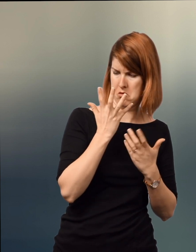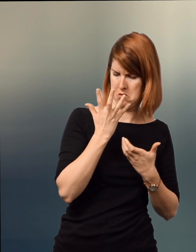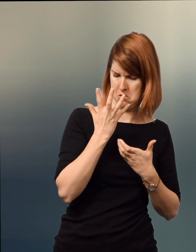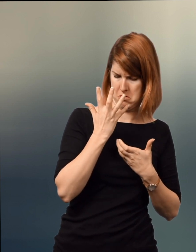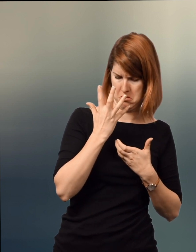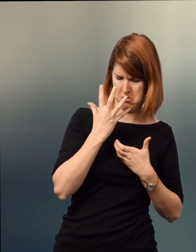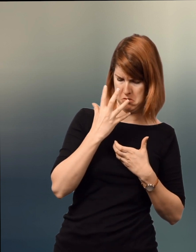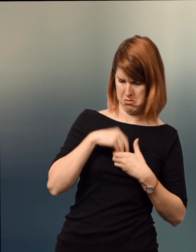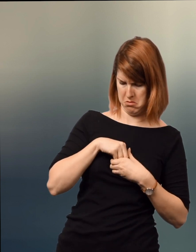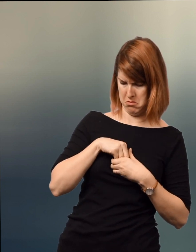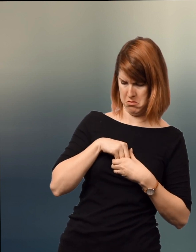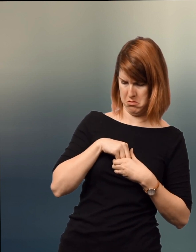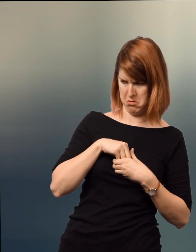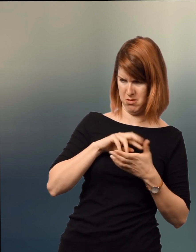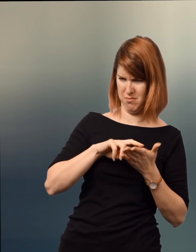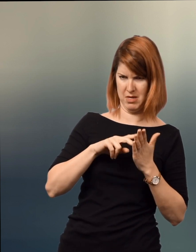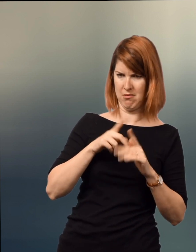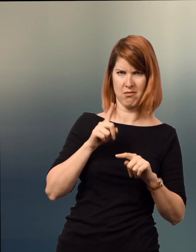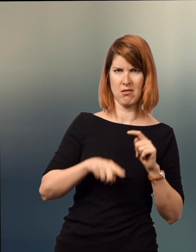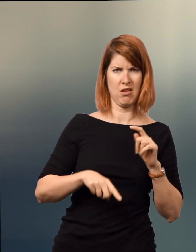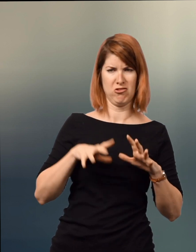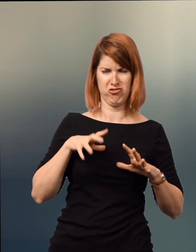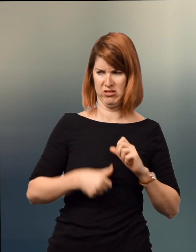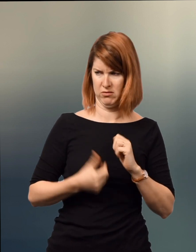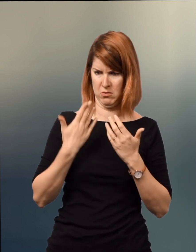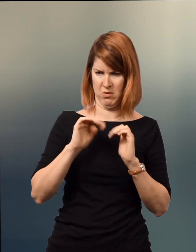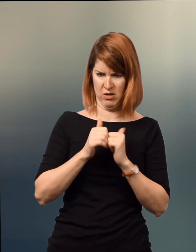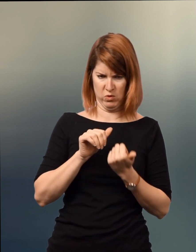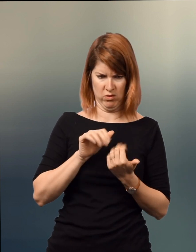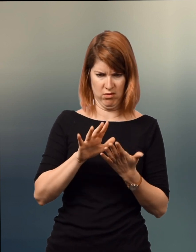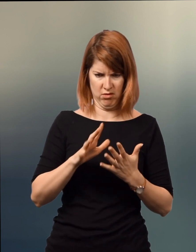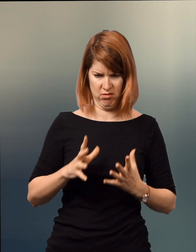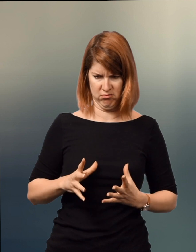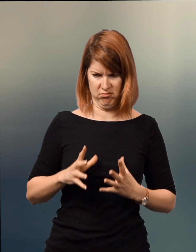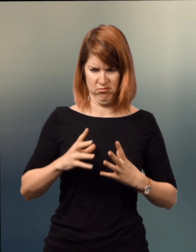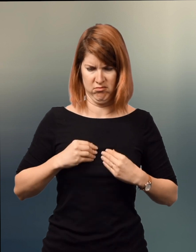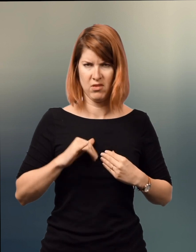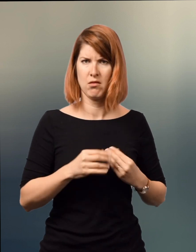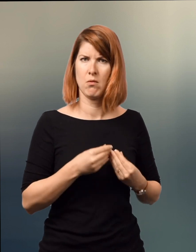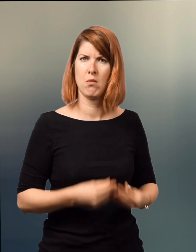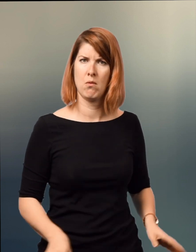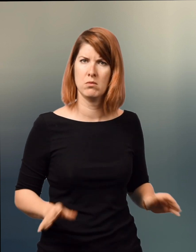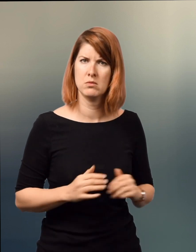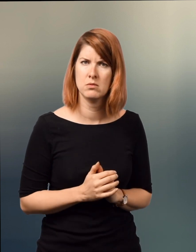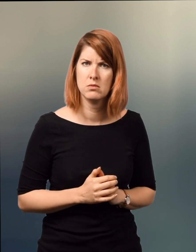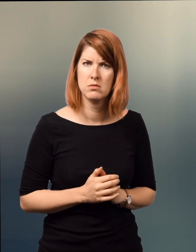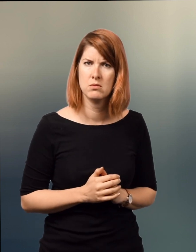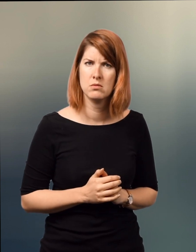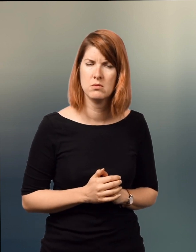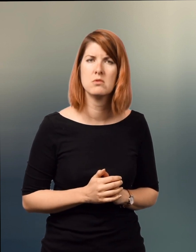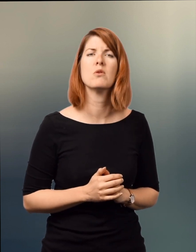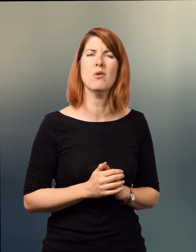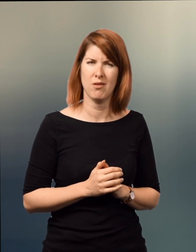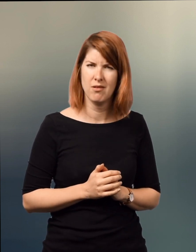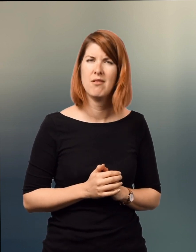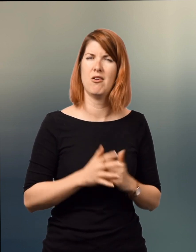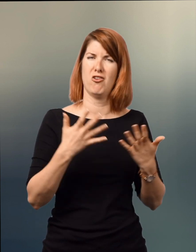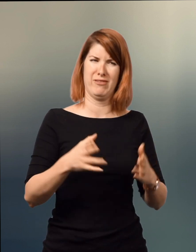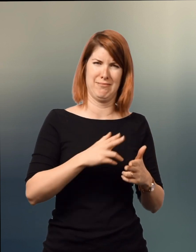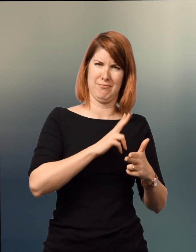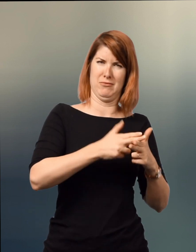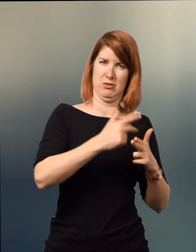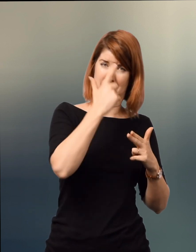massive roadblock for them in grieving the loss that they've experienced. So in addition to the mental health impact